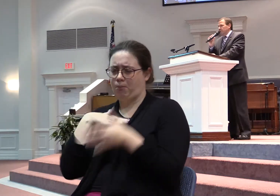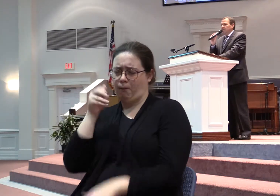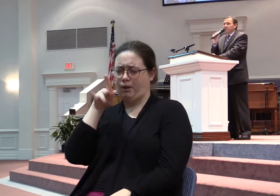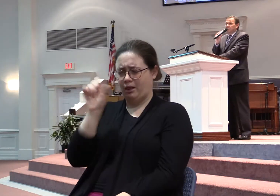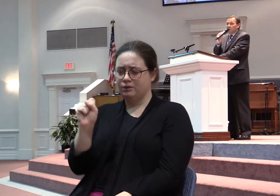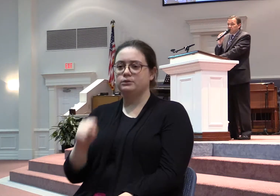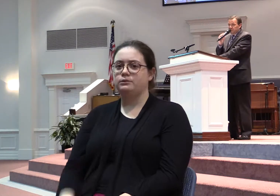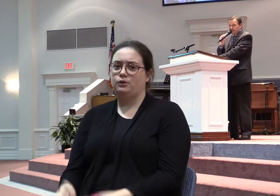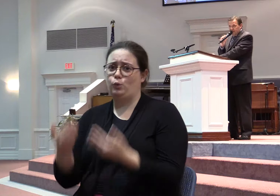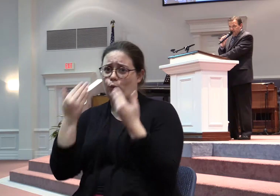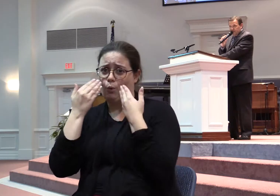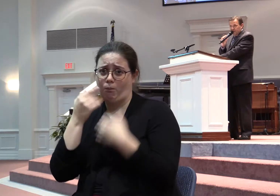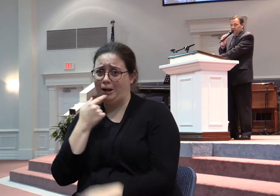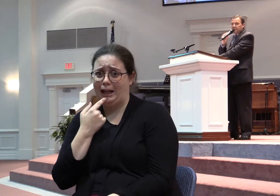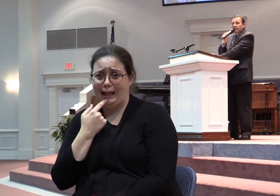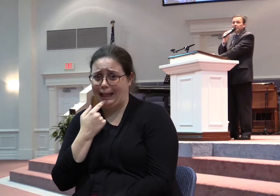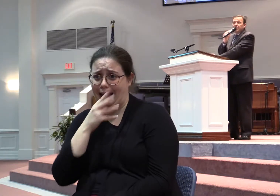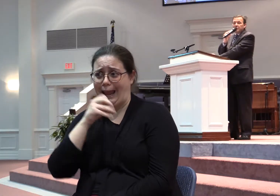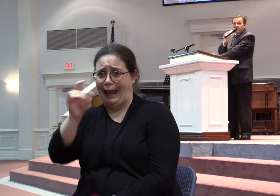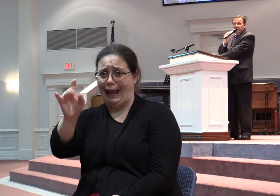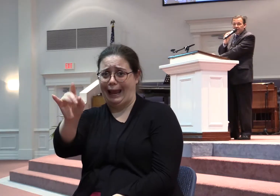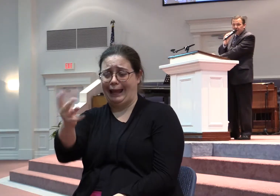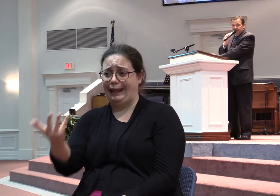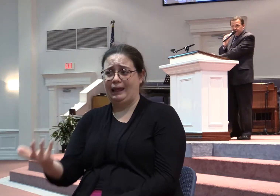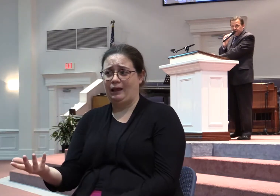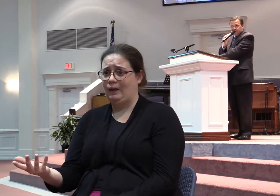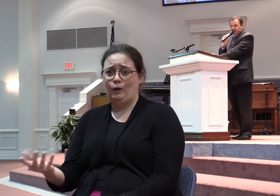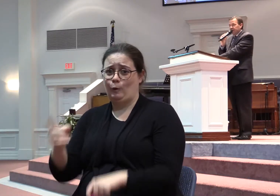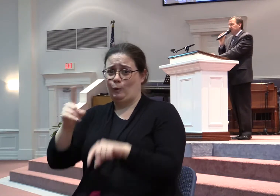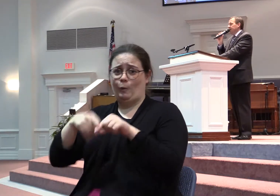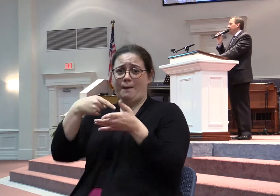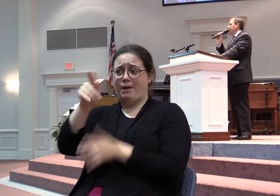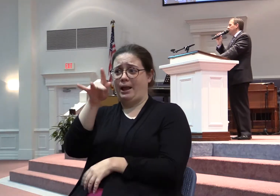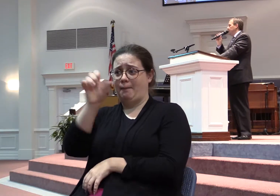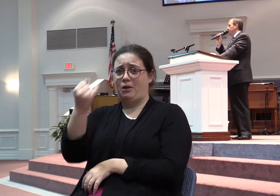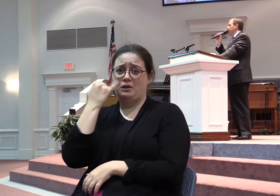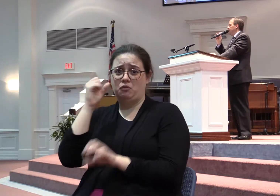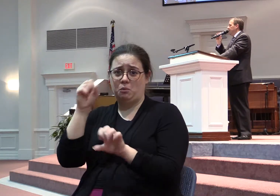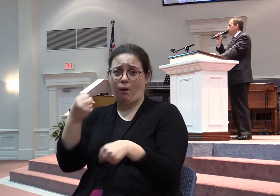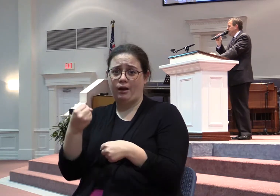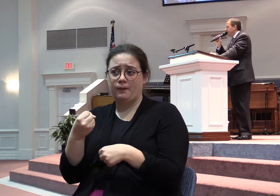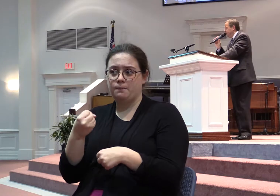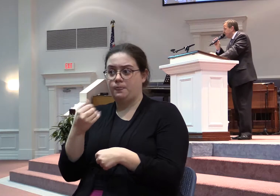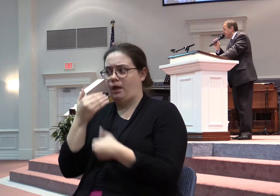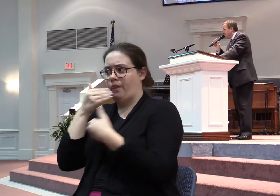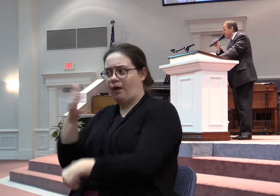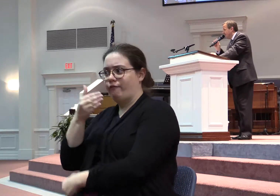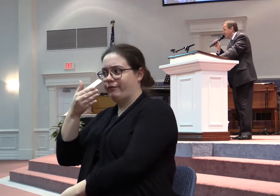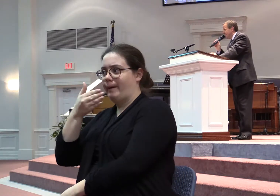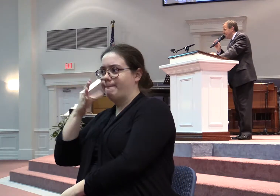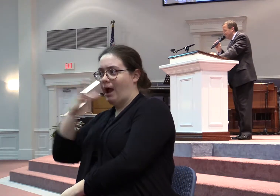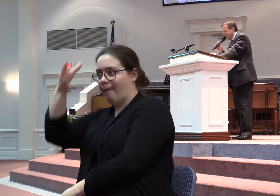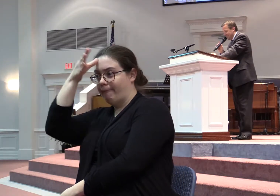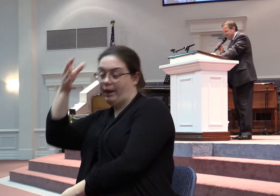I can pay my own bills. You don't even know what you're saying. You can pay your bills right now if you had to. You better thank God for them dumb mama and daddies that said